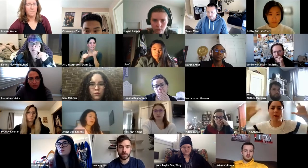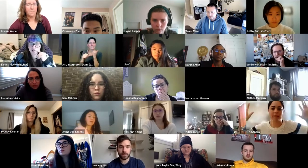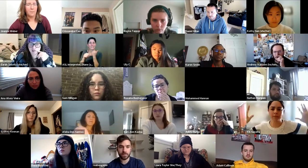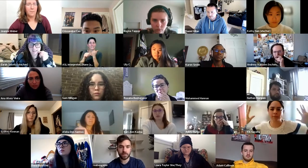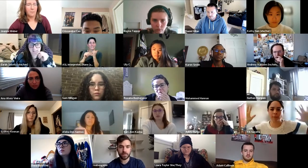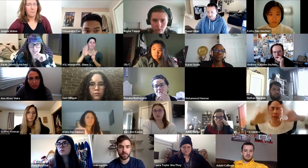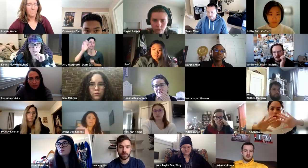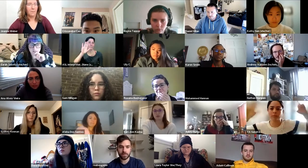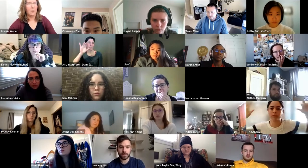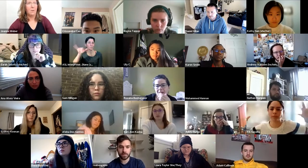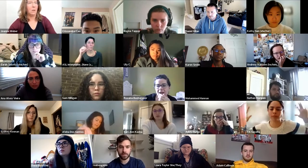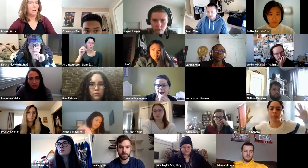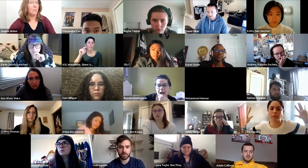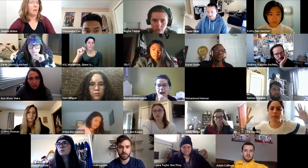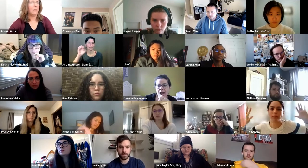Joanne?